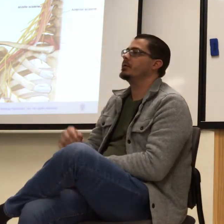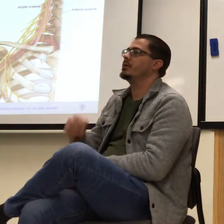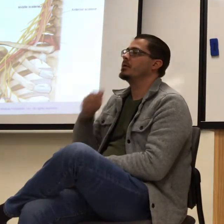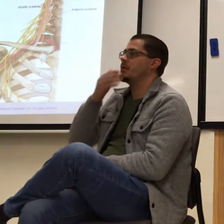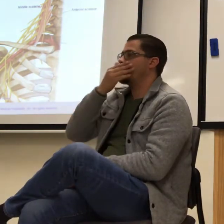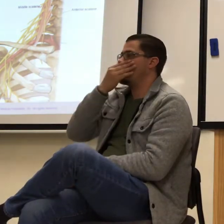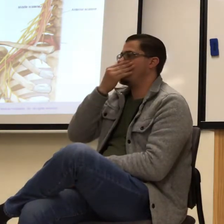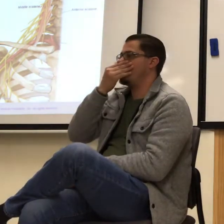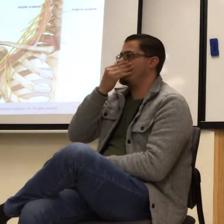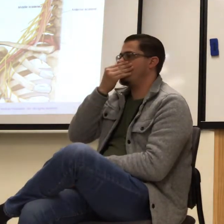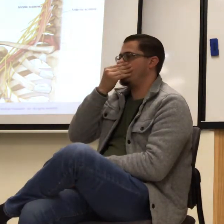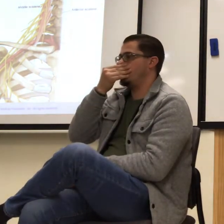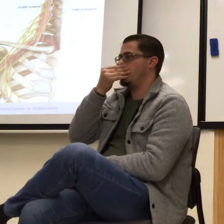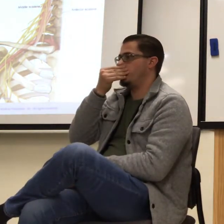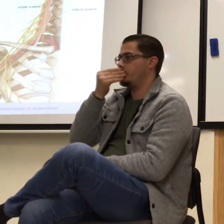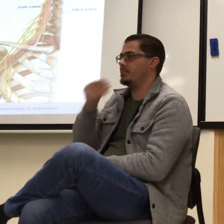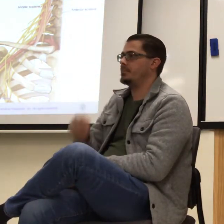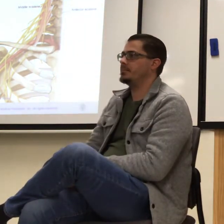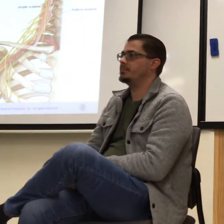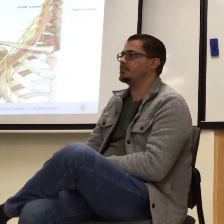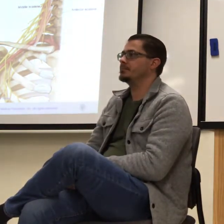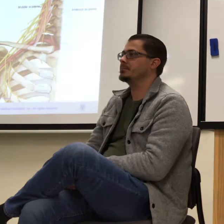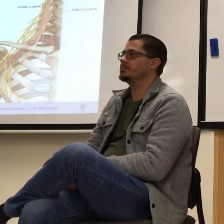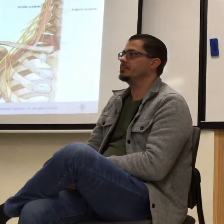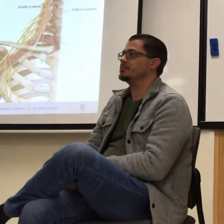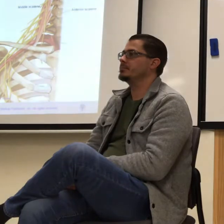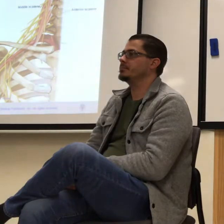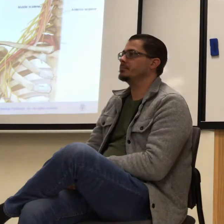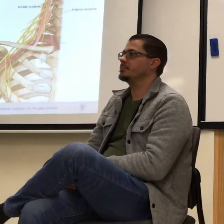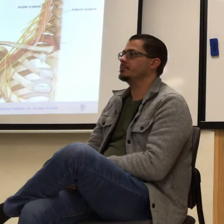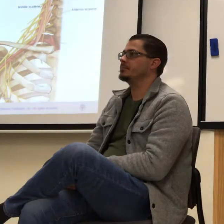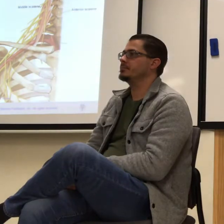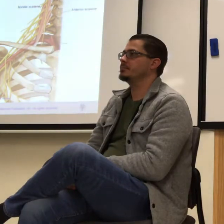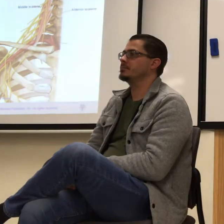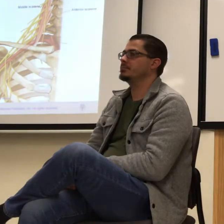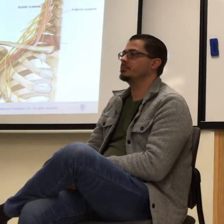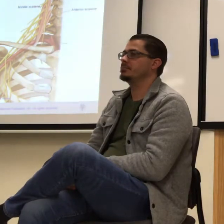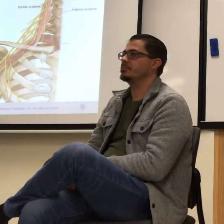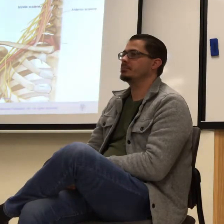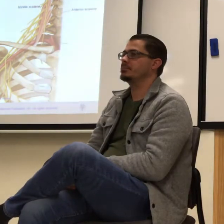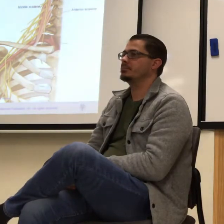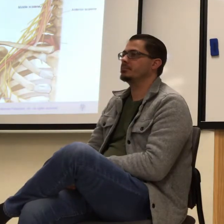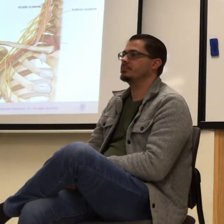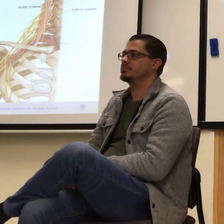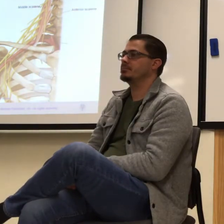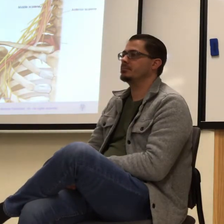All right. So in addition to, I'll let you copy that now.